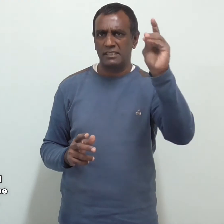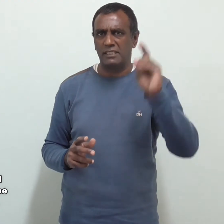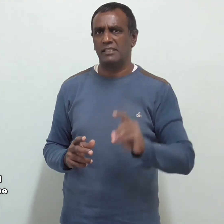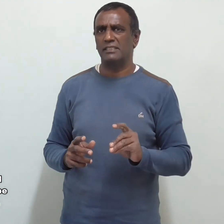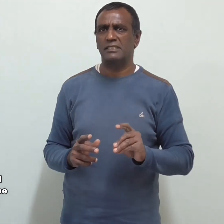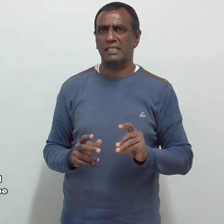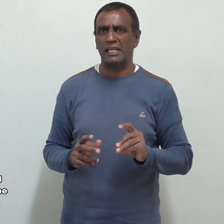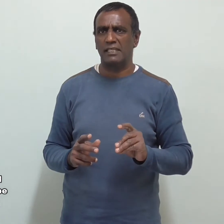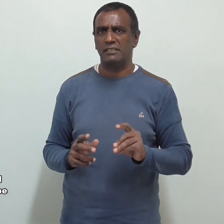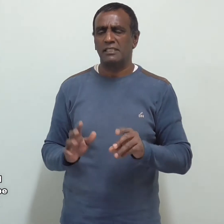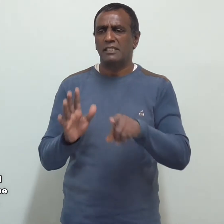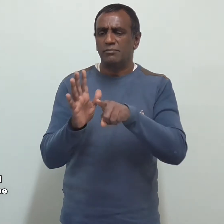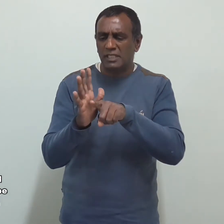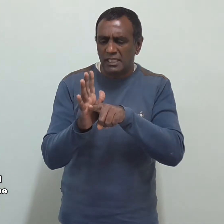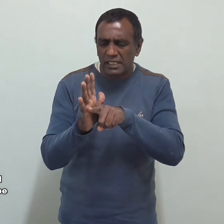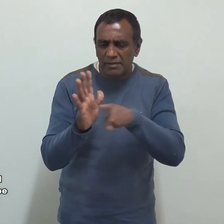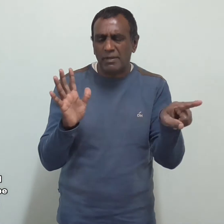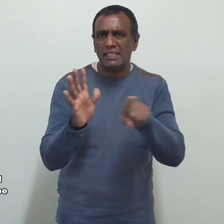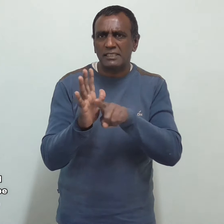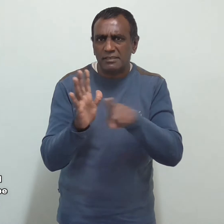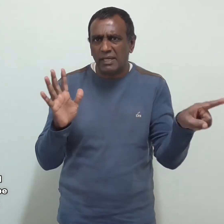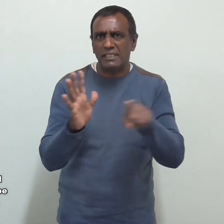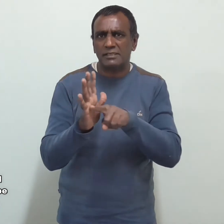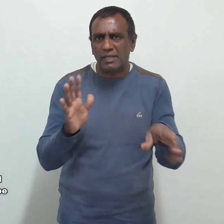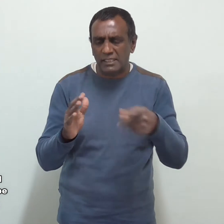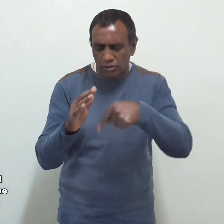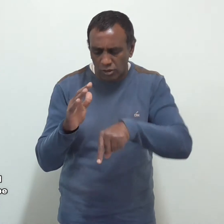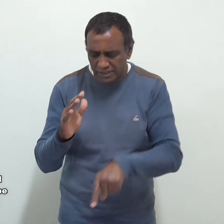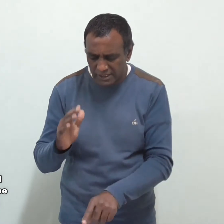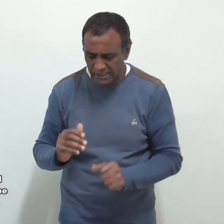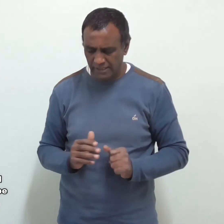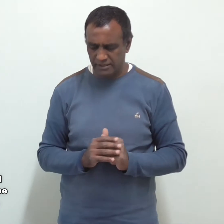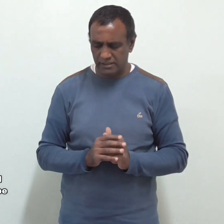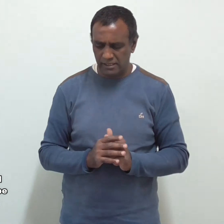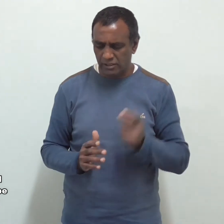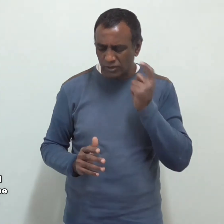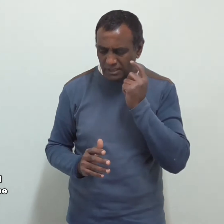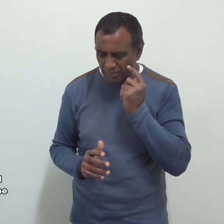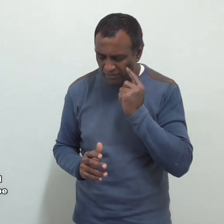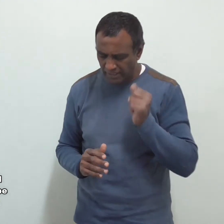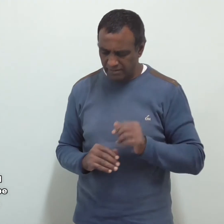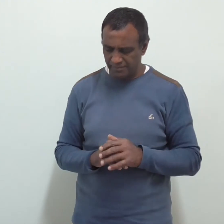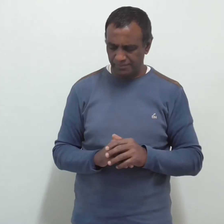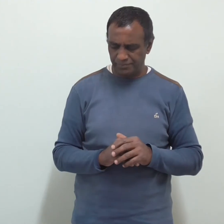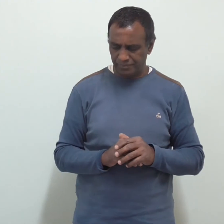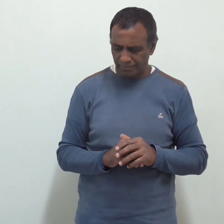stylized, stylized, meaning minus, minus, minus all the details. It was simplified.